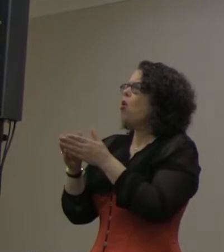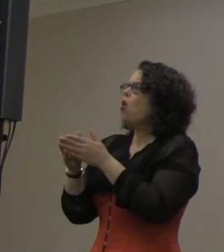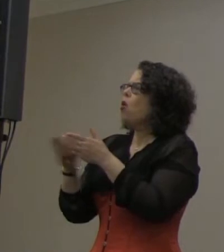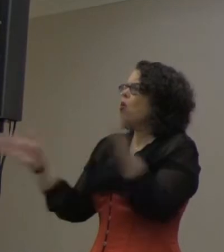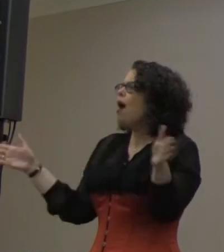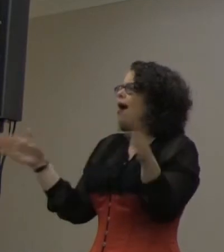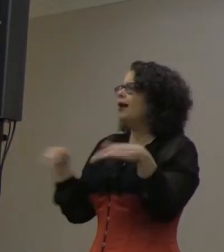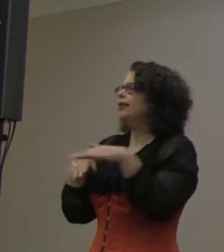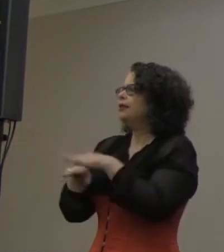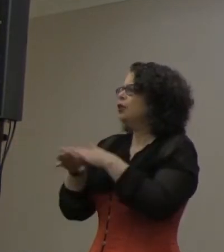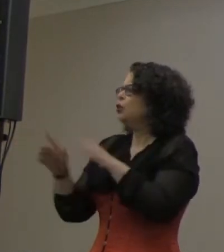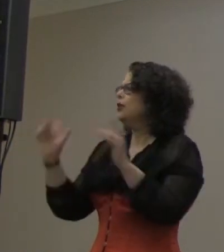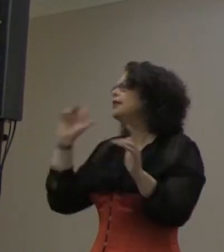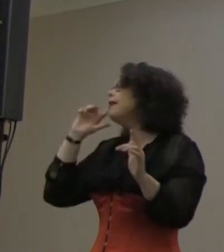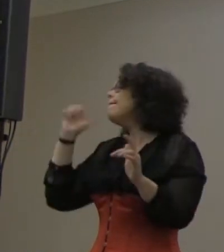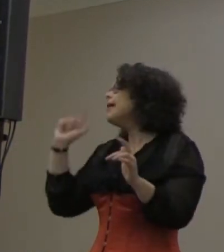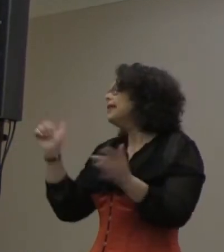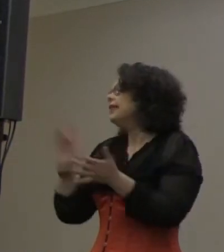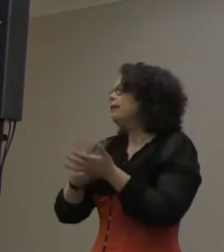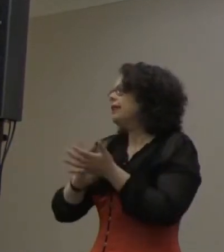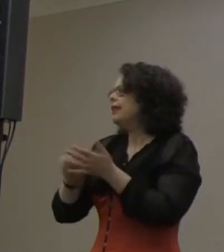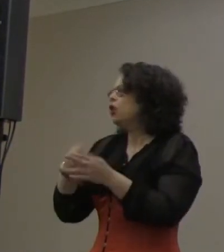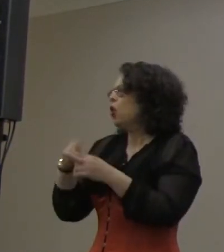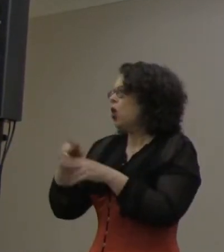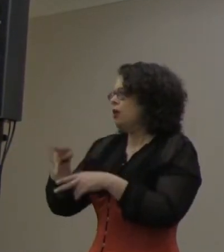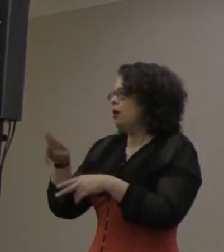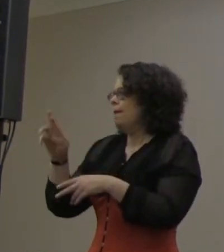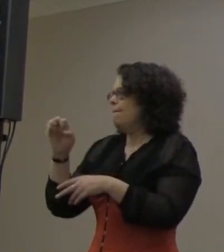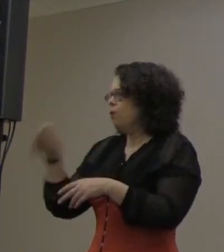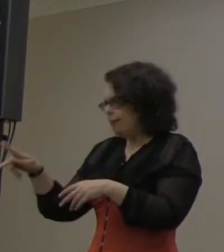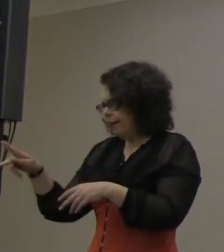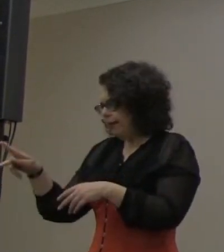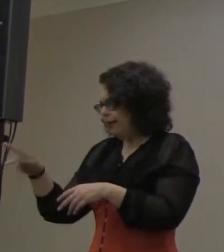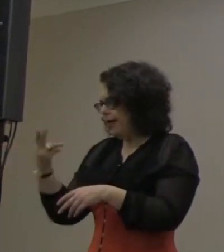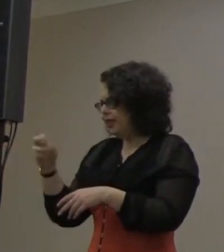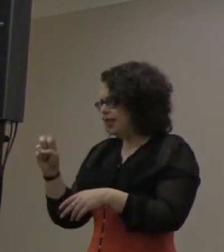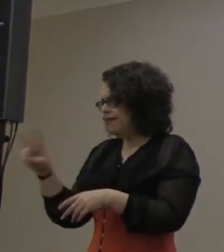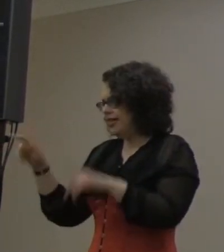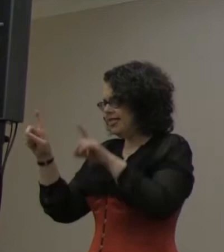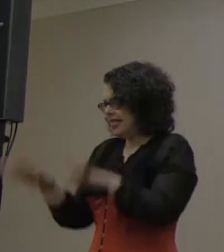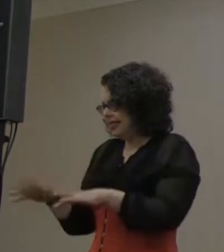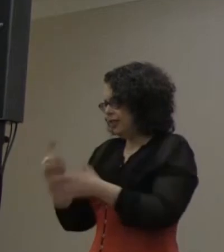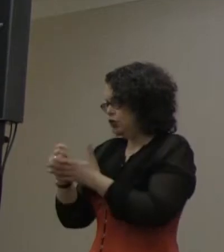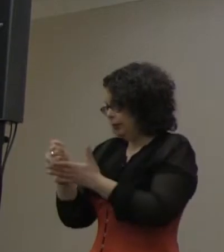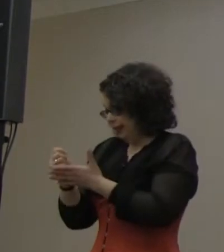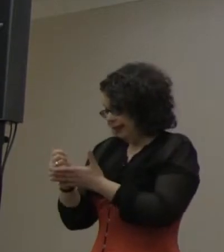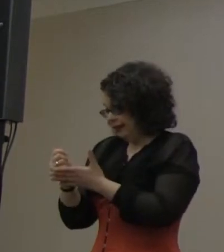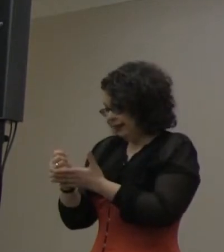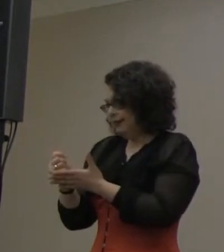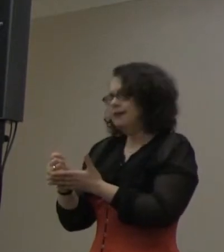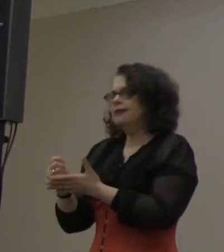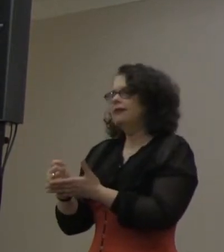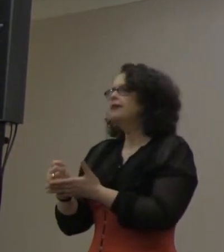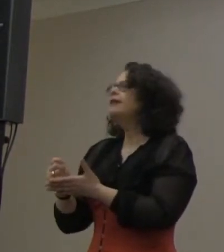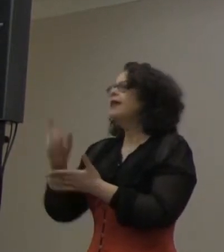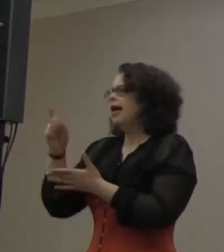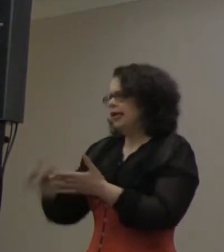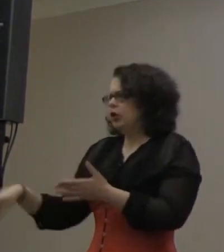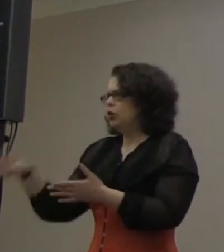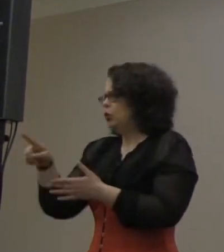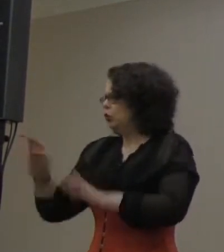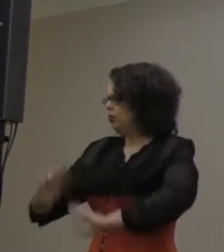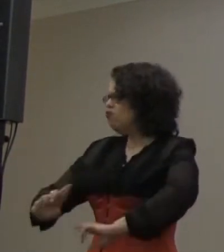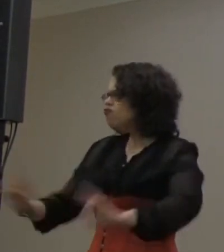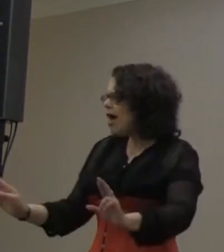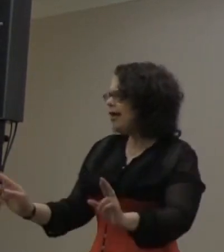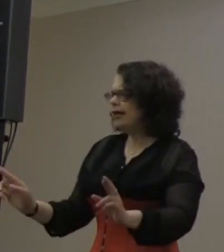to this amazing, amazing medication called PrEP and HIV testing and treatment, then I need you to be at the ready